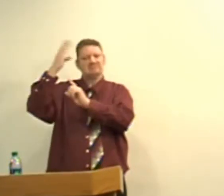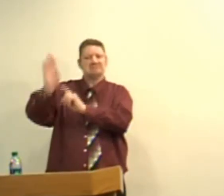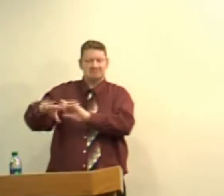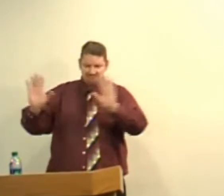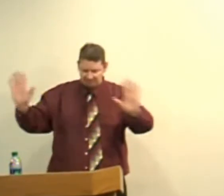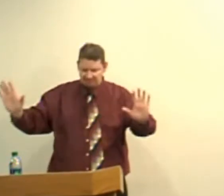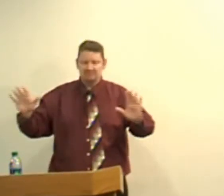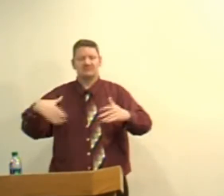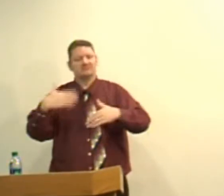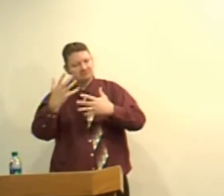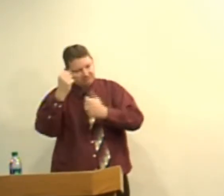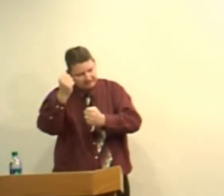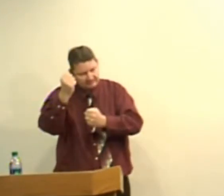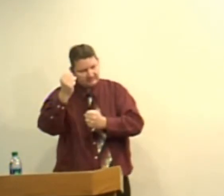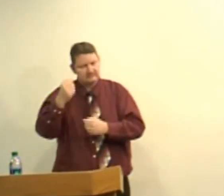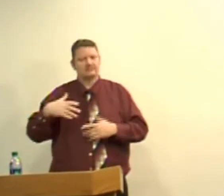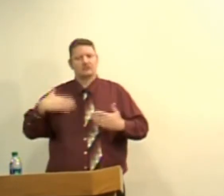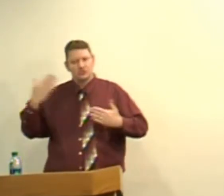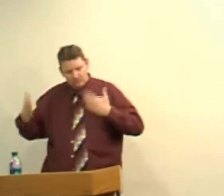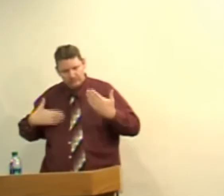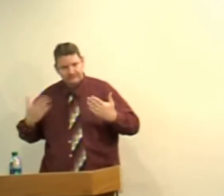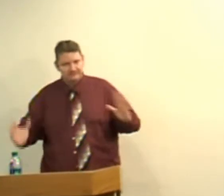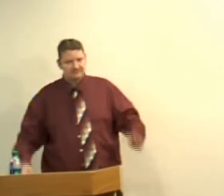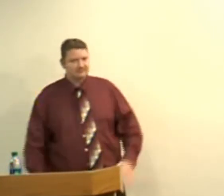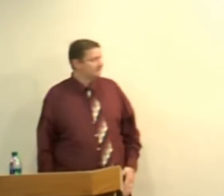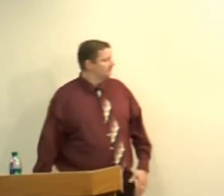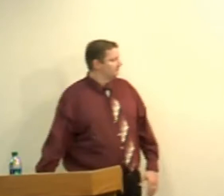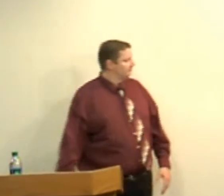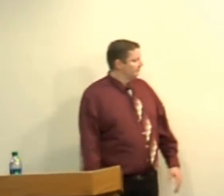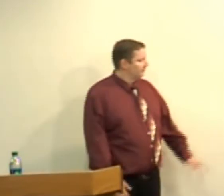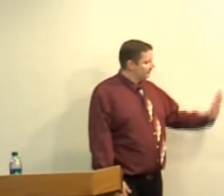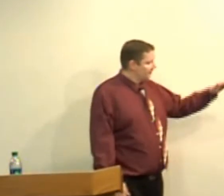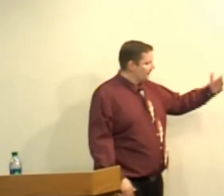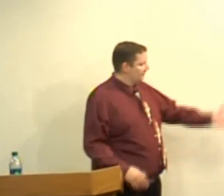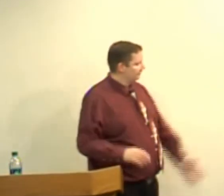know that it will happen. And we should trust in the Lord and continue to be just.